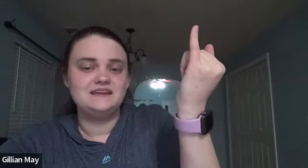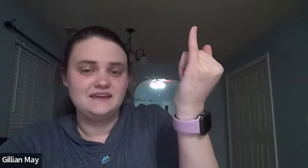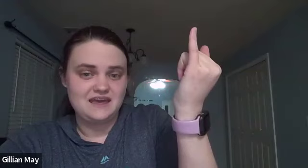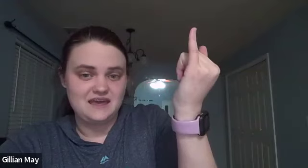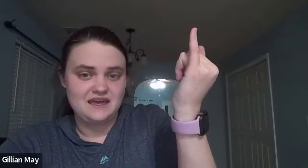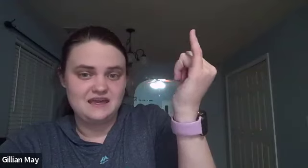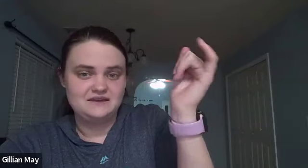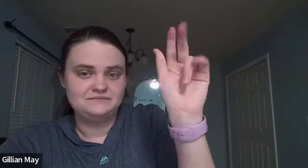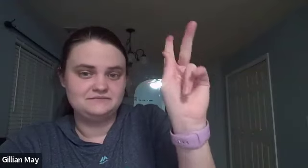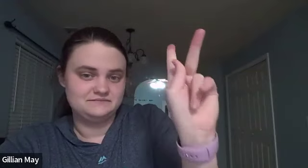K,